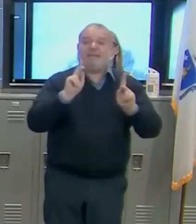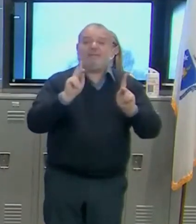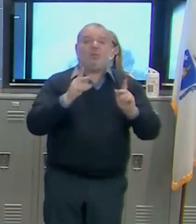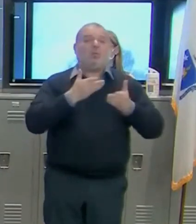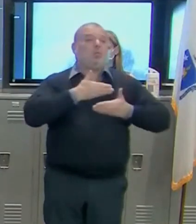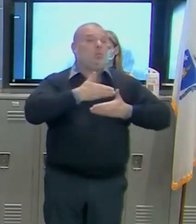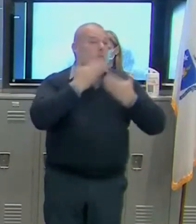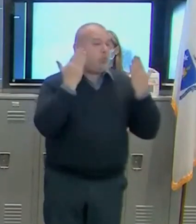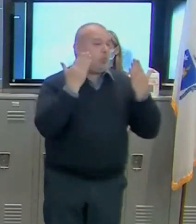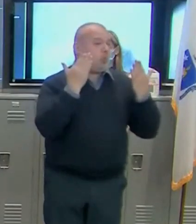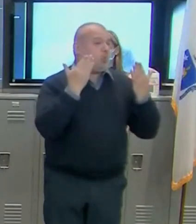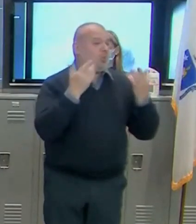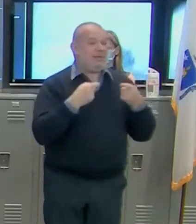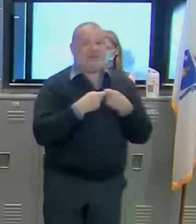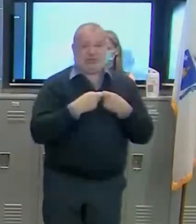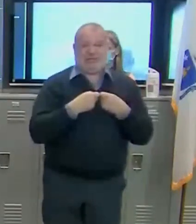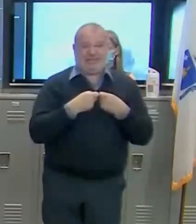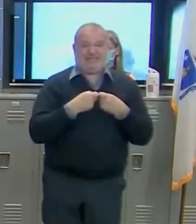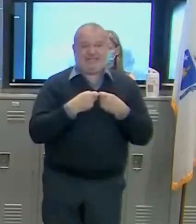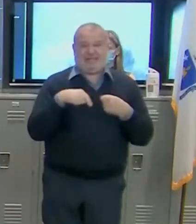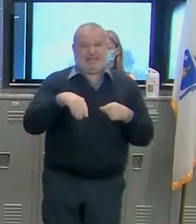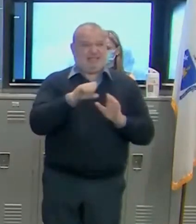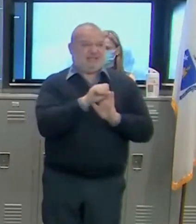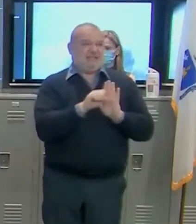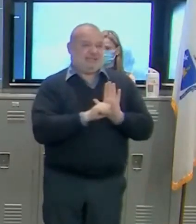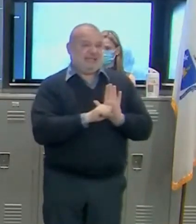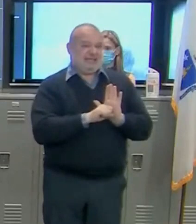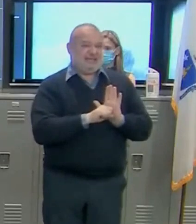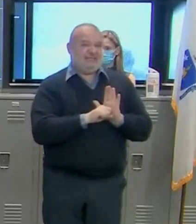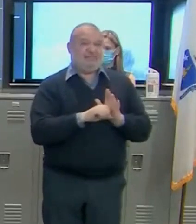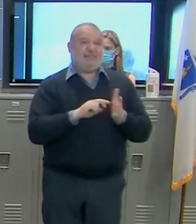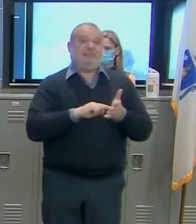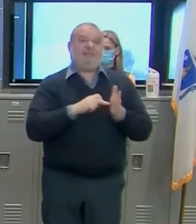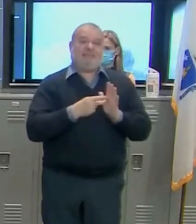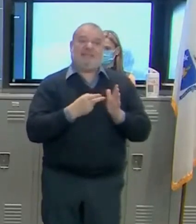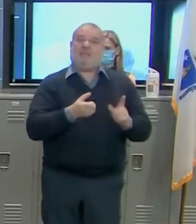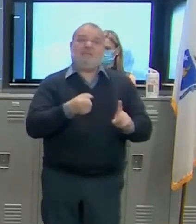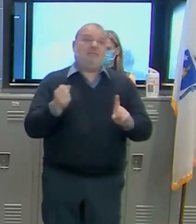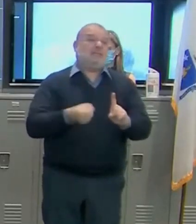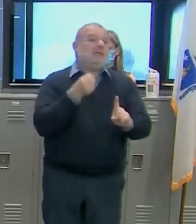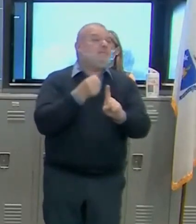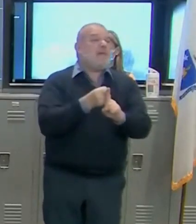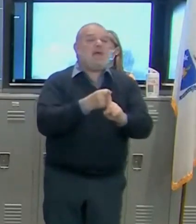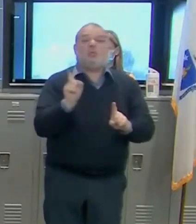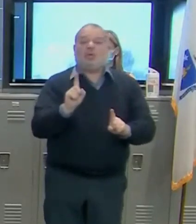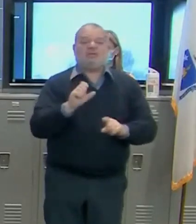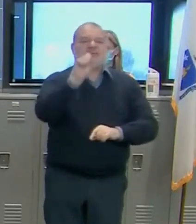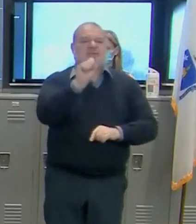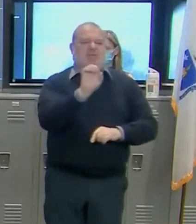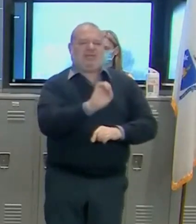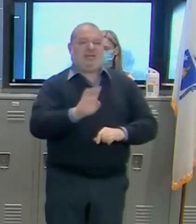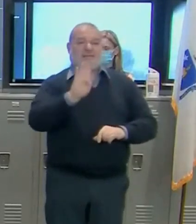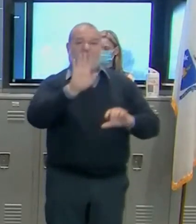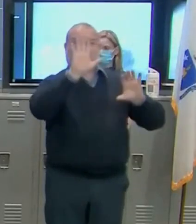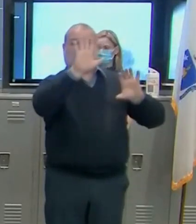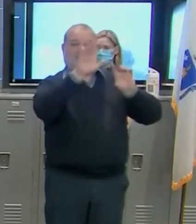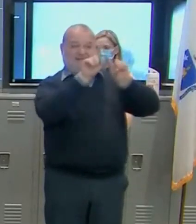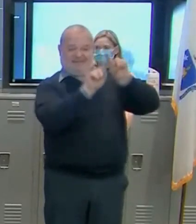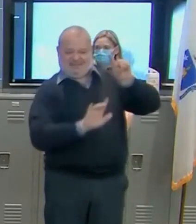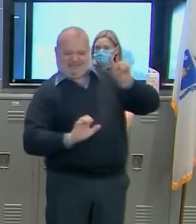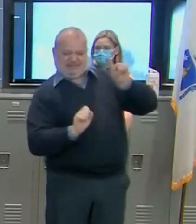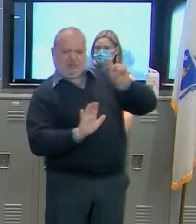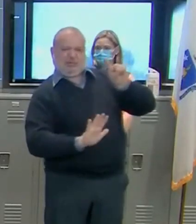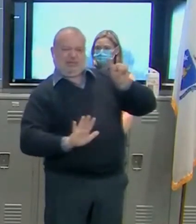they would be, which means southeastern Mass, Cape Cod, and the islands. And we've been talking directly to National Grid and Eversource